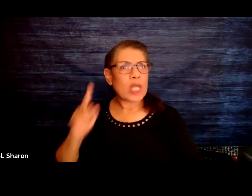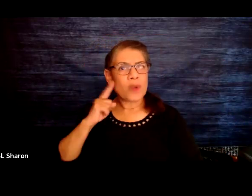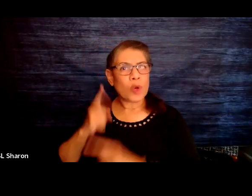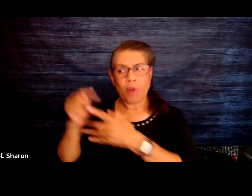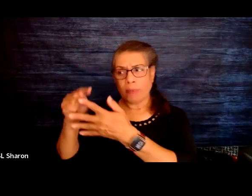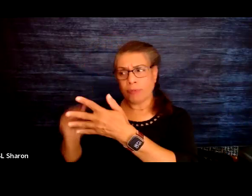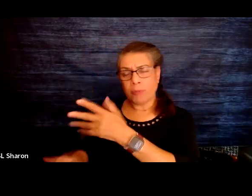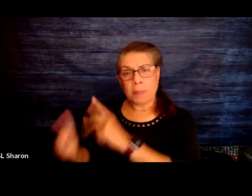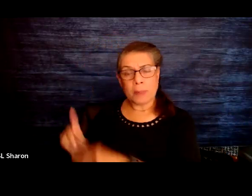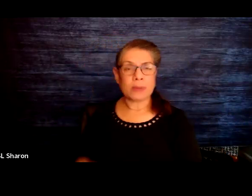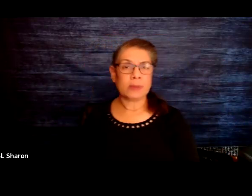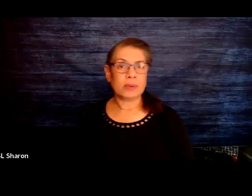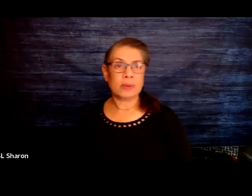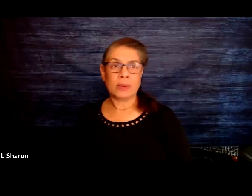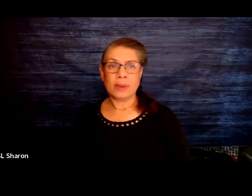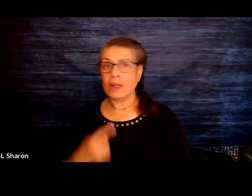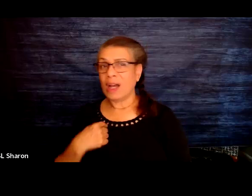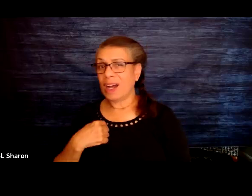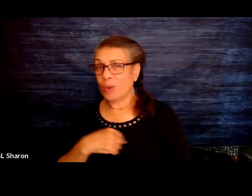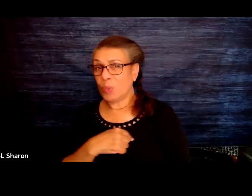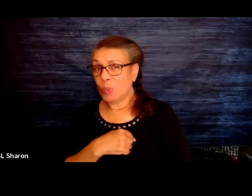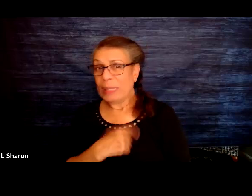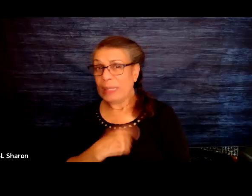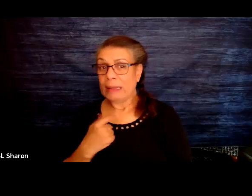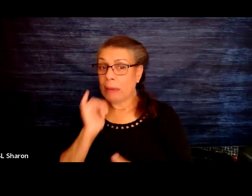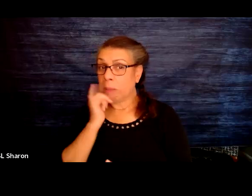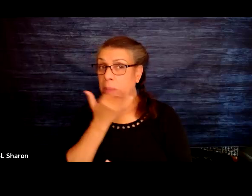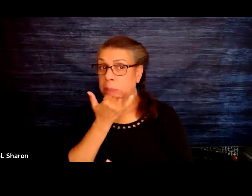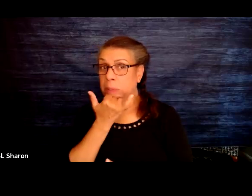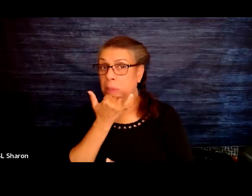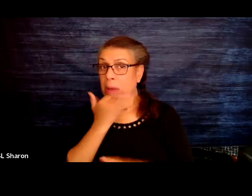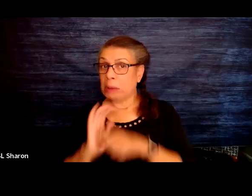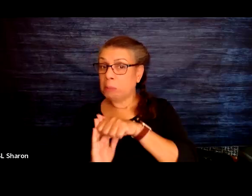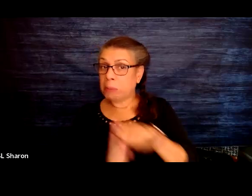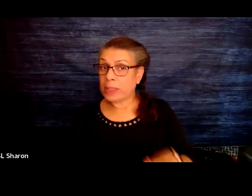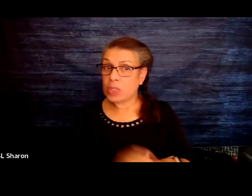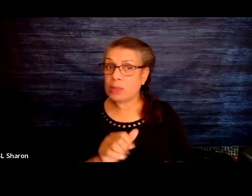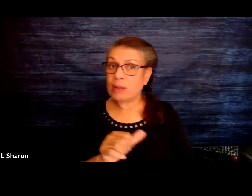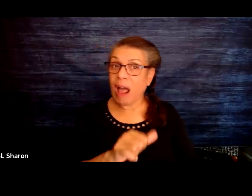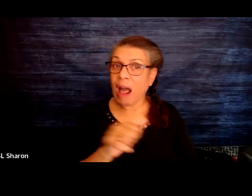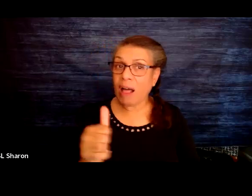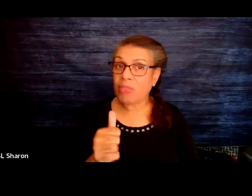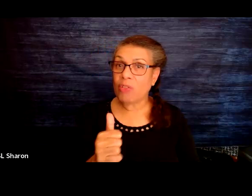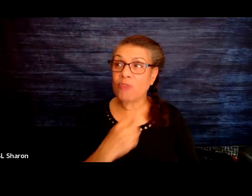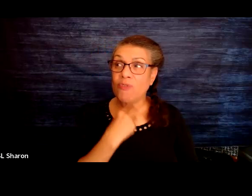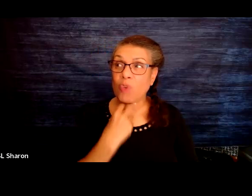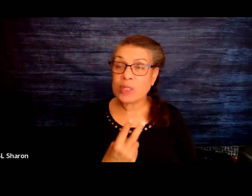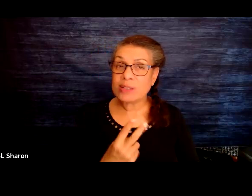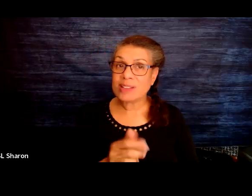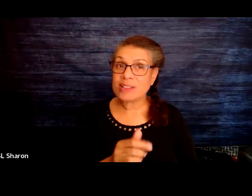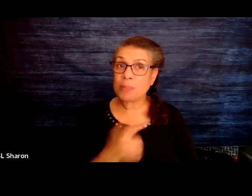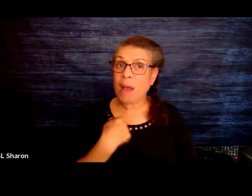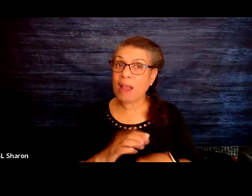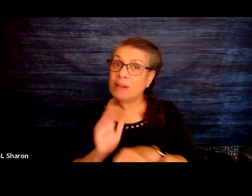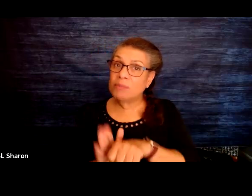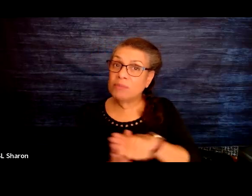Would we not be playing a role, albeit unintentionally, in suppressing these important voices if we fail to bring them before